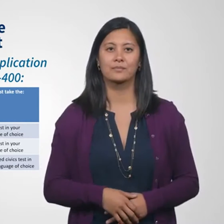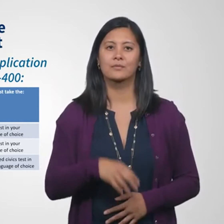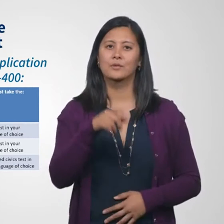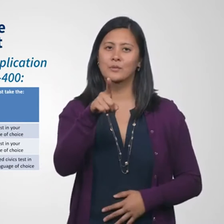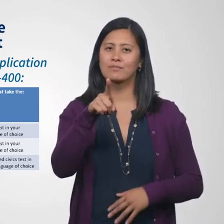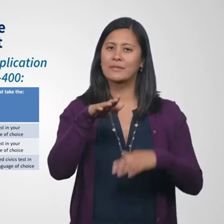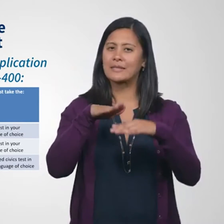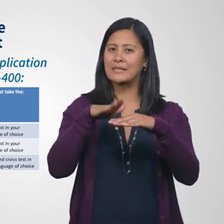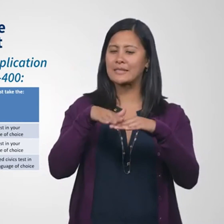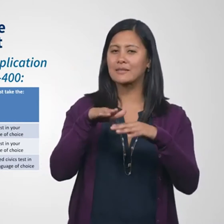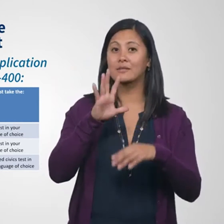least 50 years old,